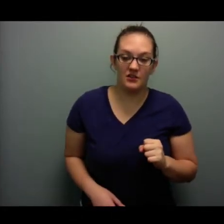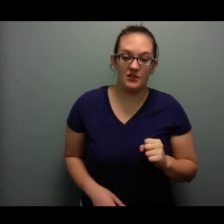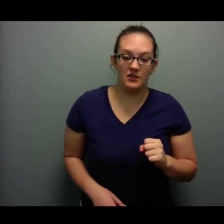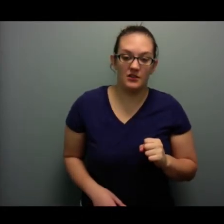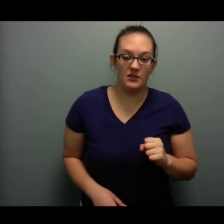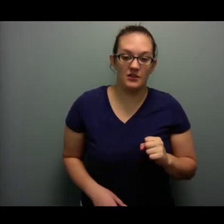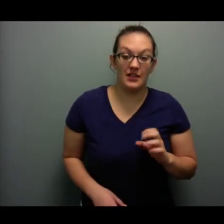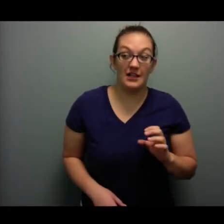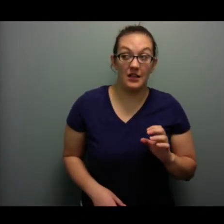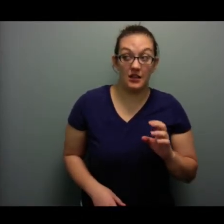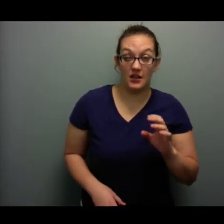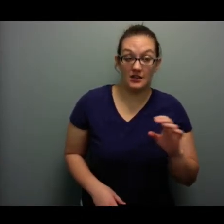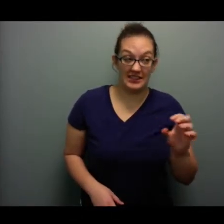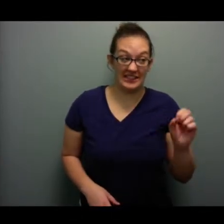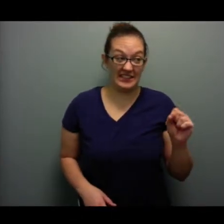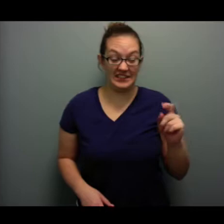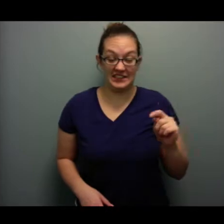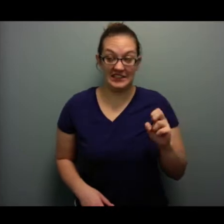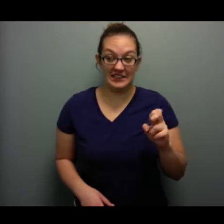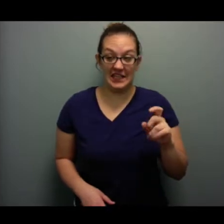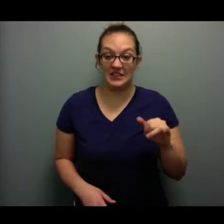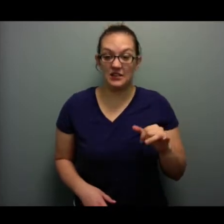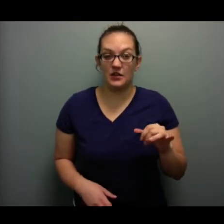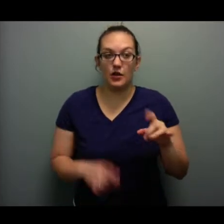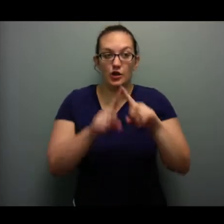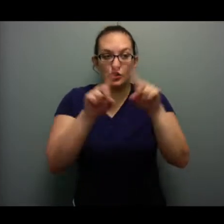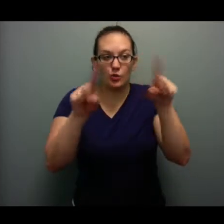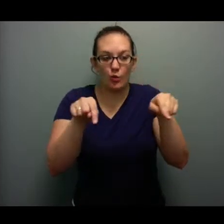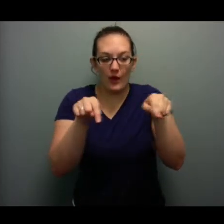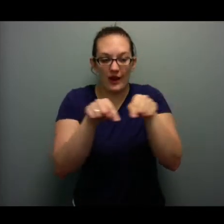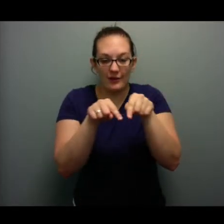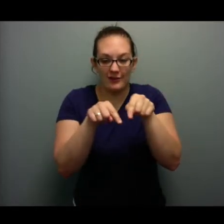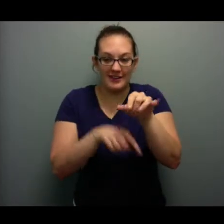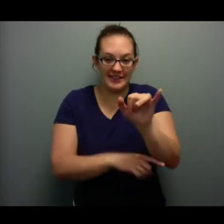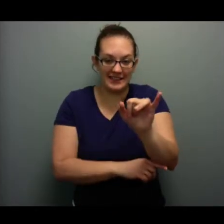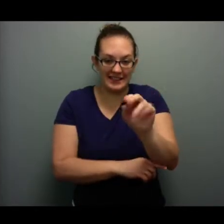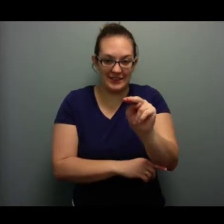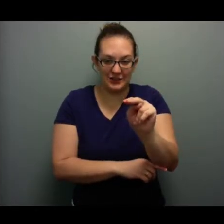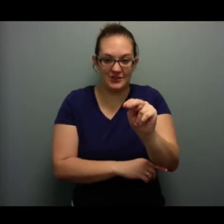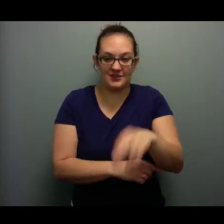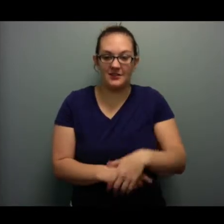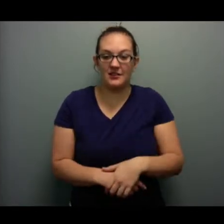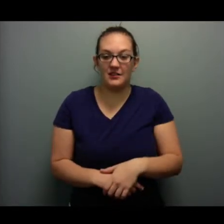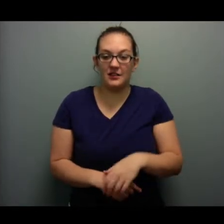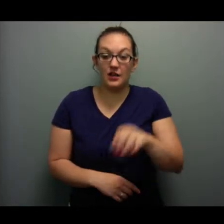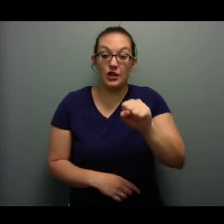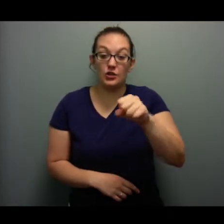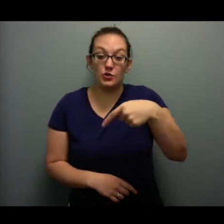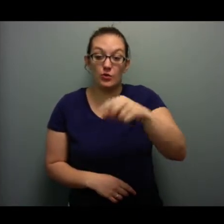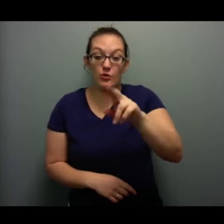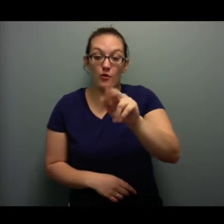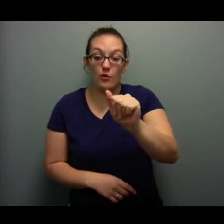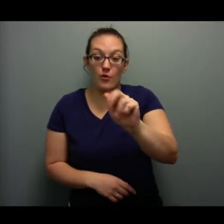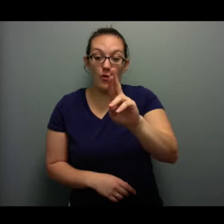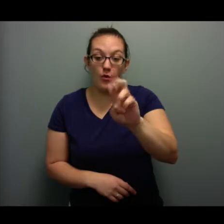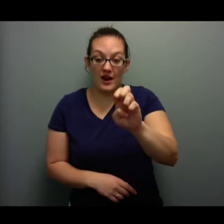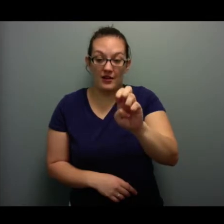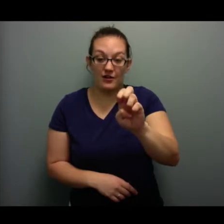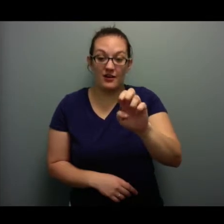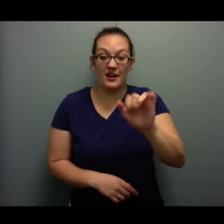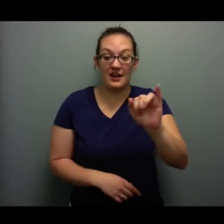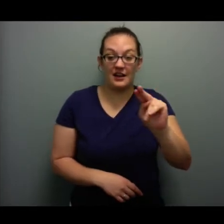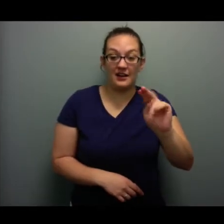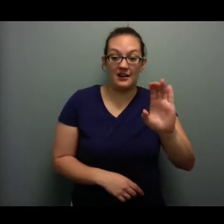Stacy? Square inches. So what does that mean when somebody says square inches? What does that mean?